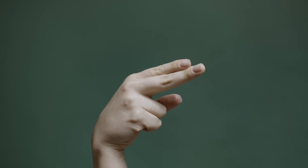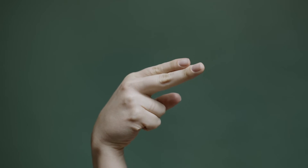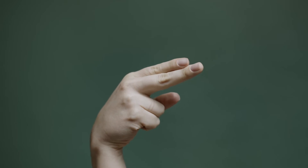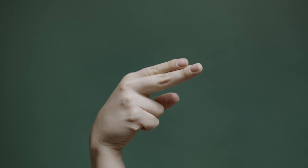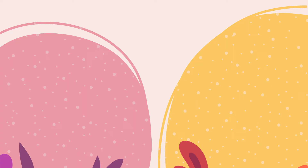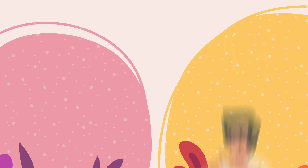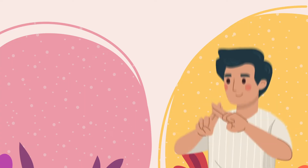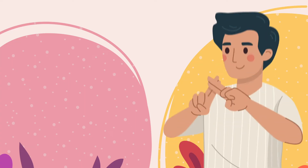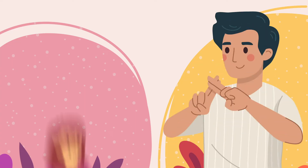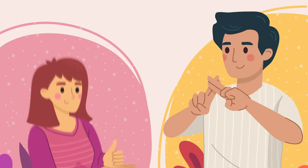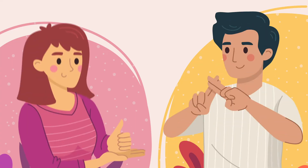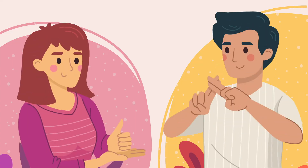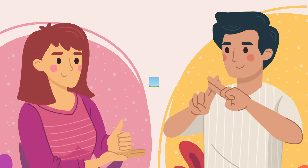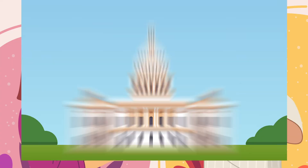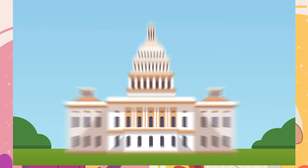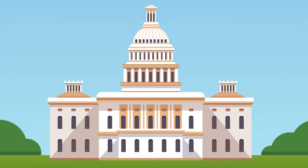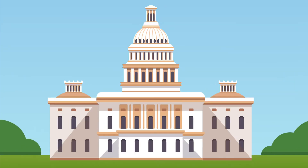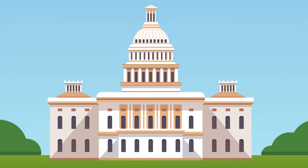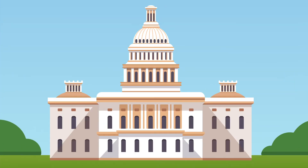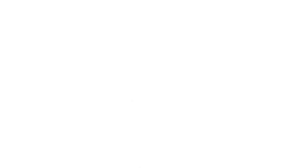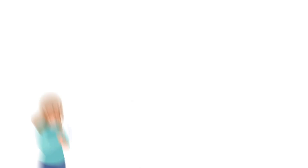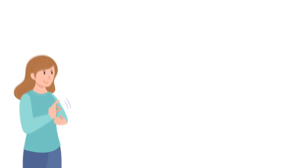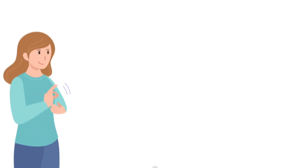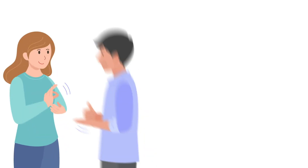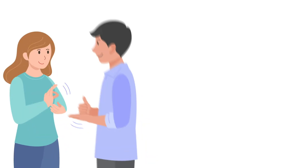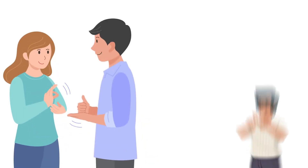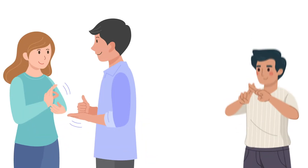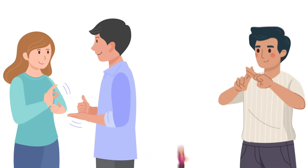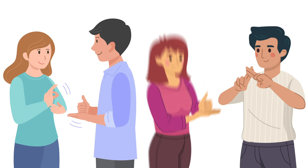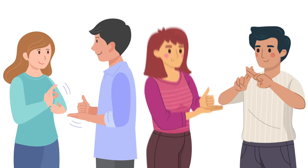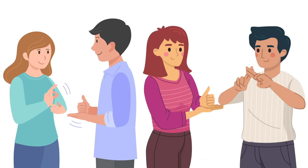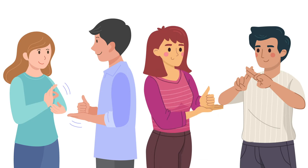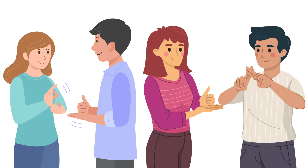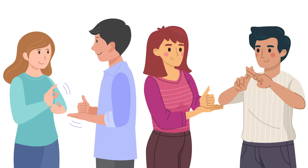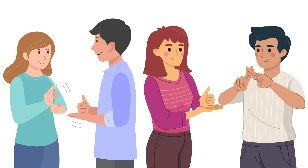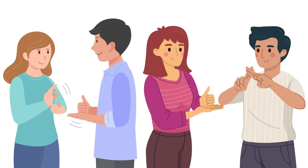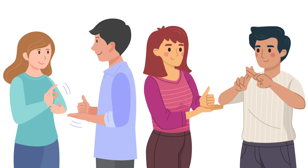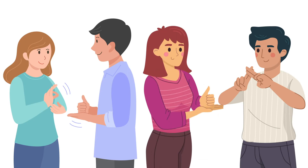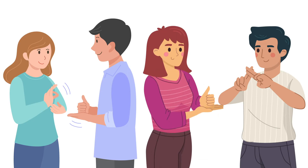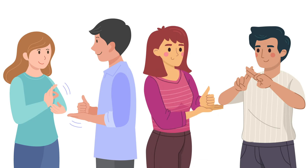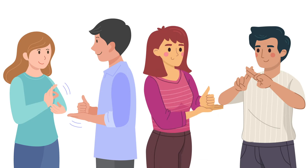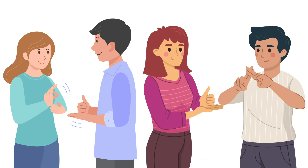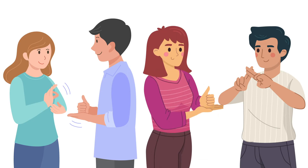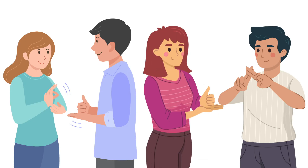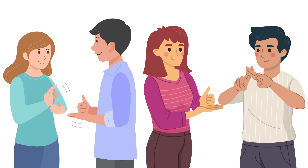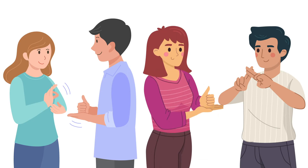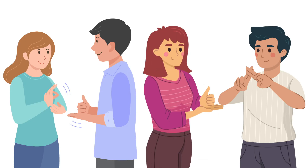Deaf communities, governments and civil society organizations maintain their collective efforts hand in hand